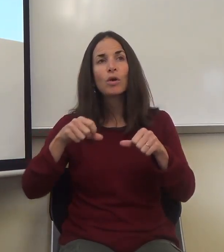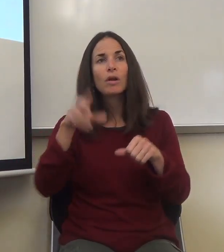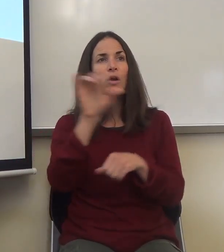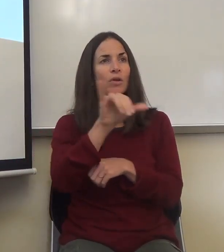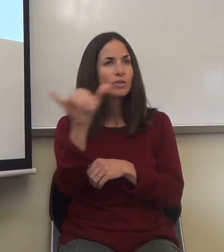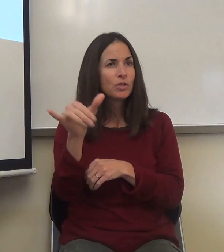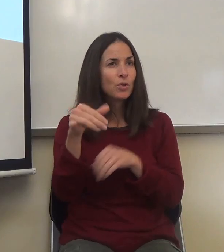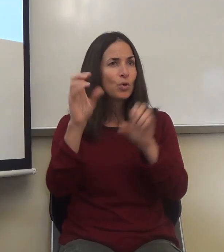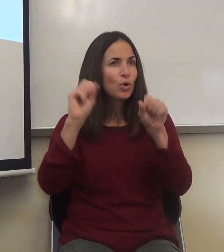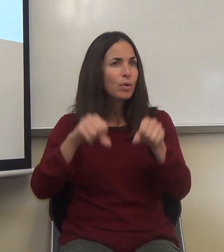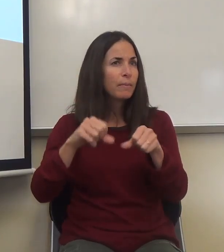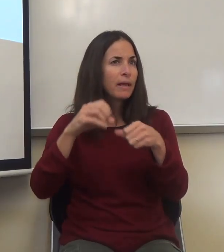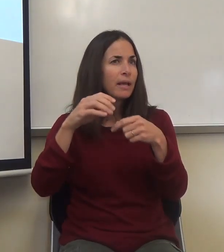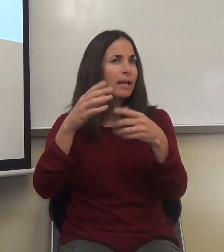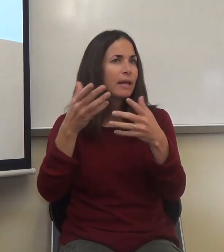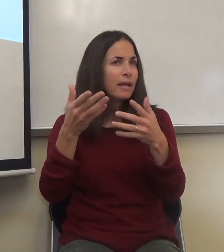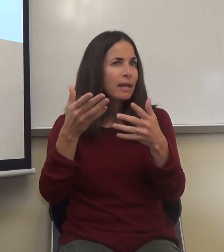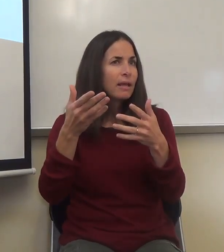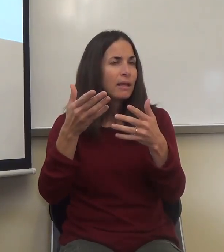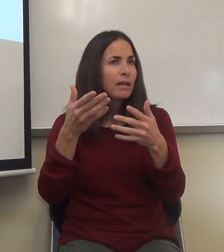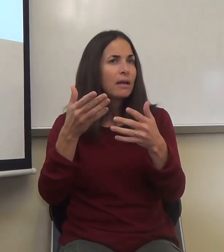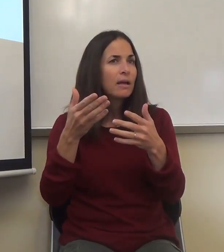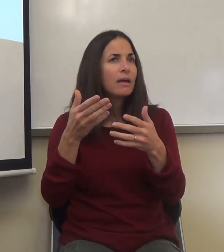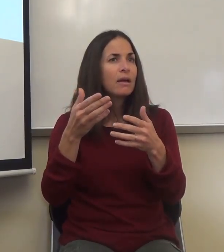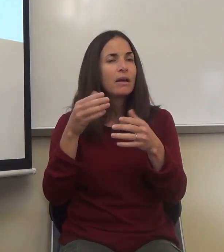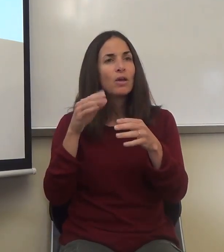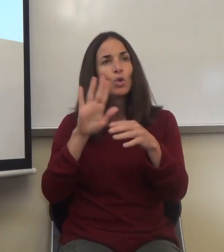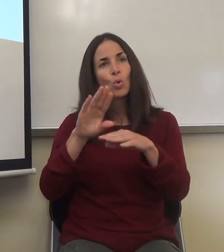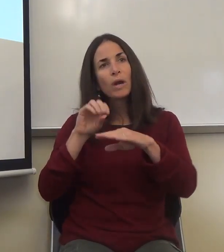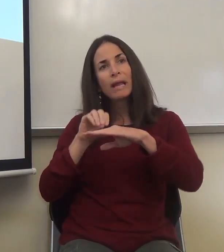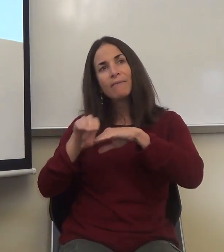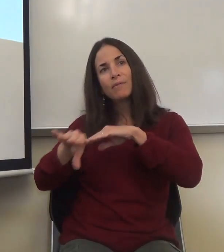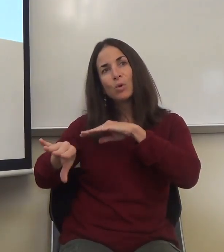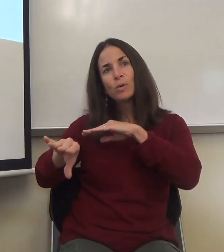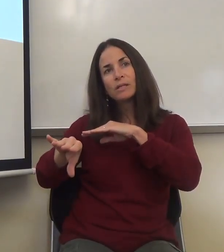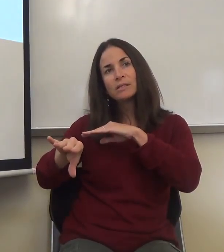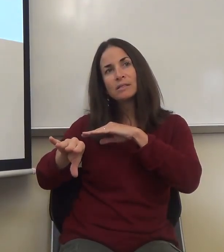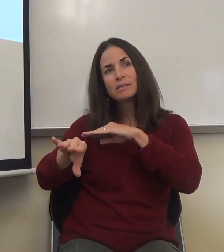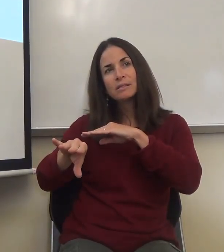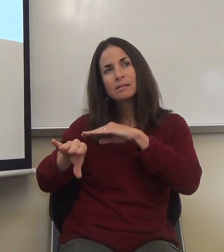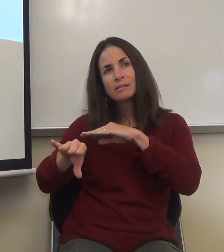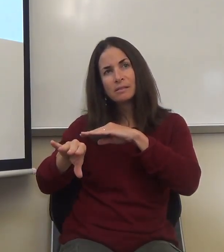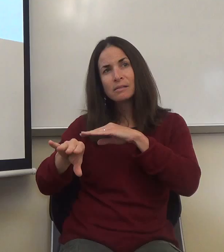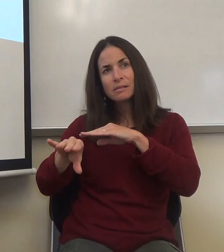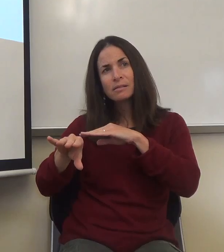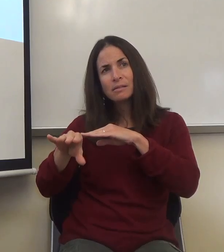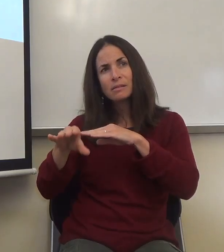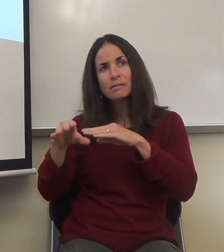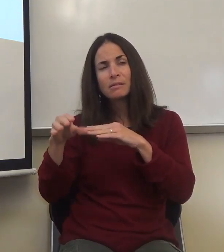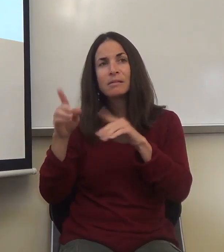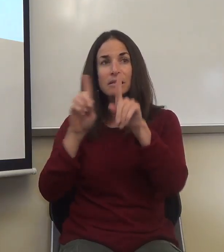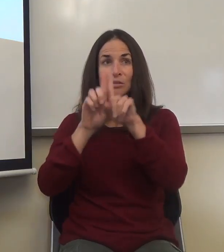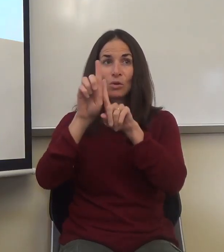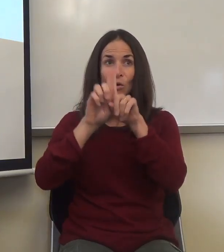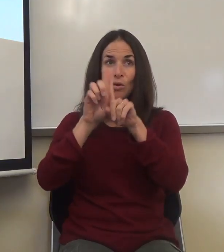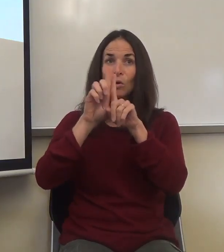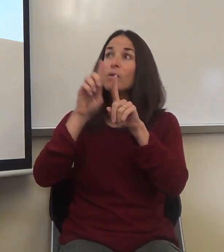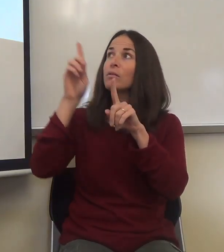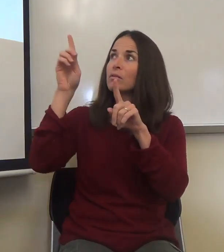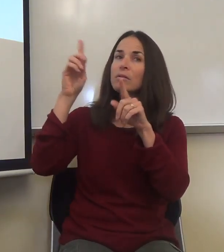Remember Leona Helmsley? She left a legacy to her dog. Remember? Okay, so it's